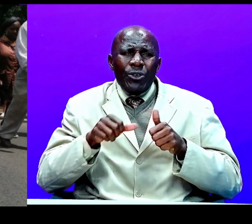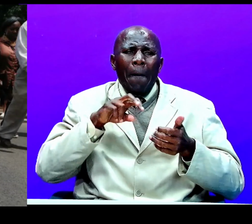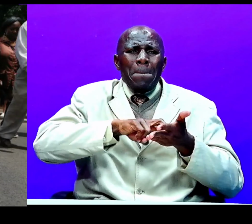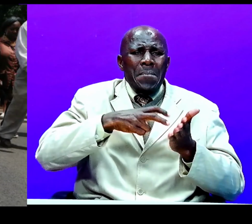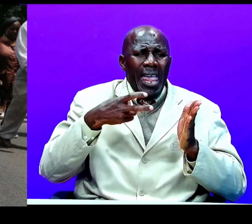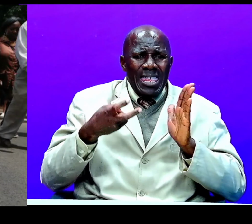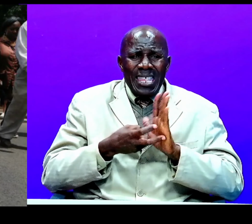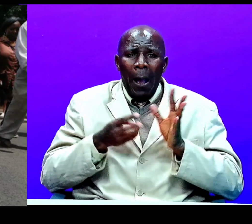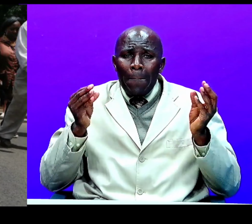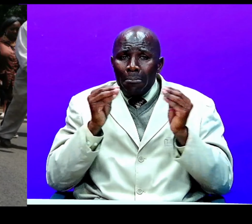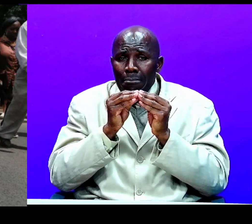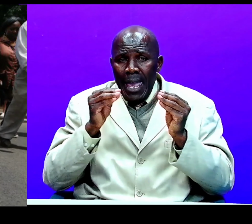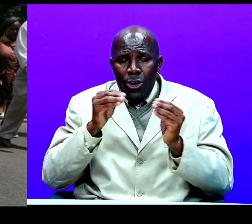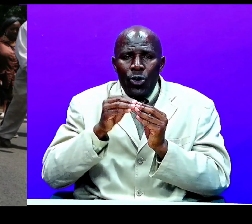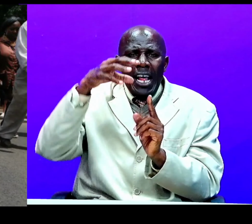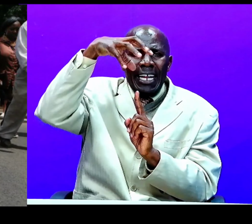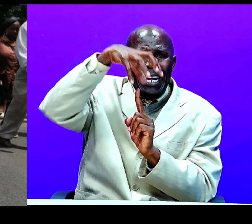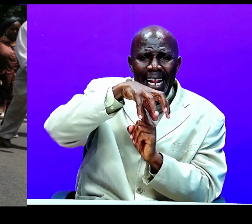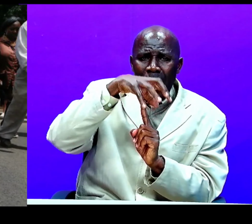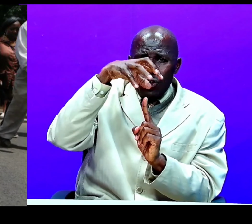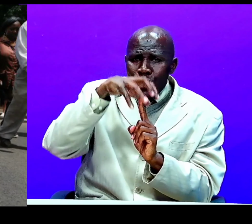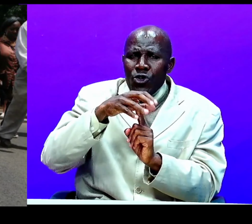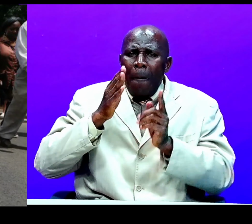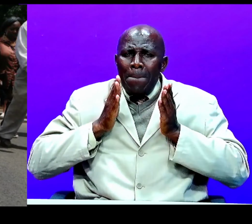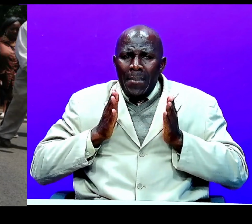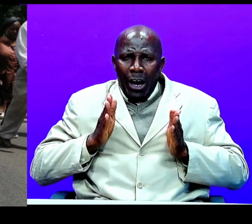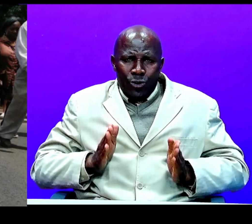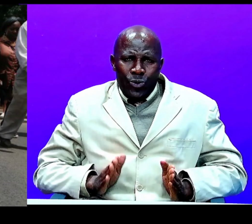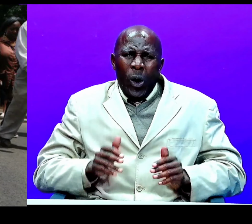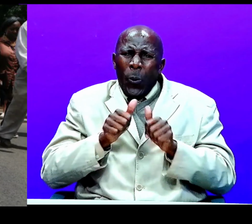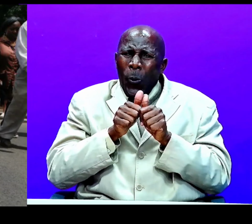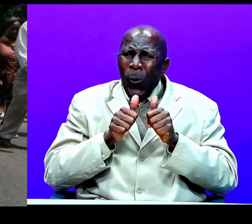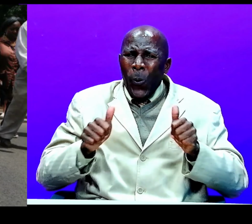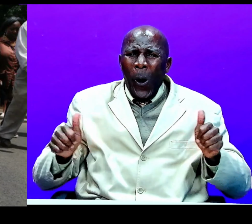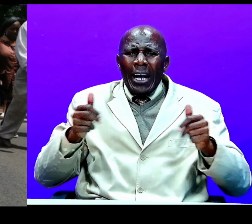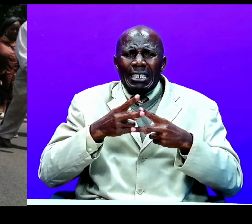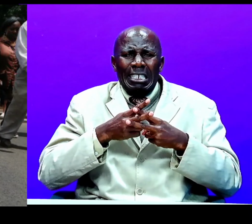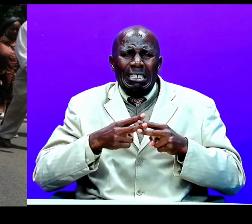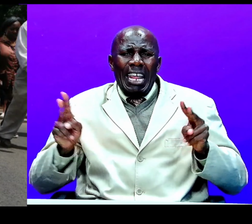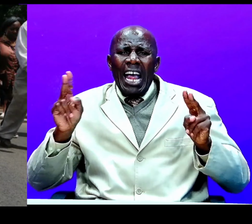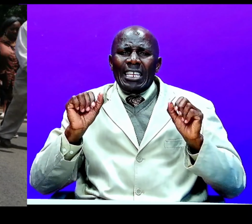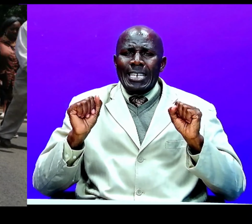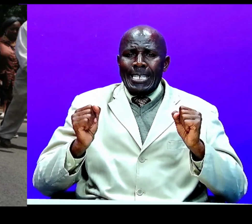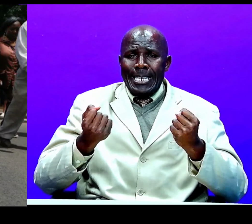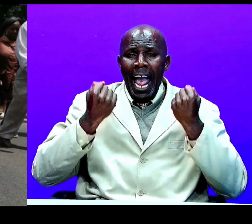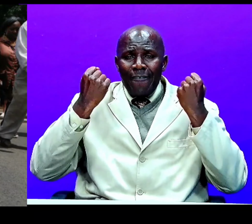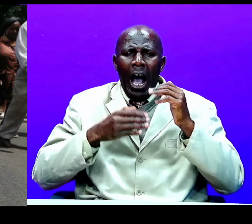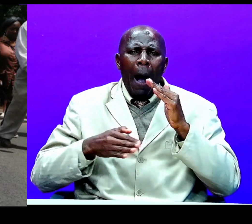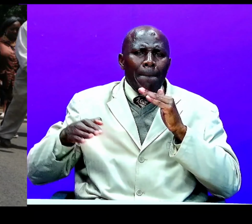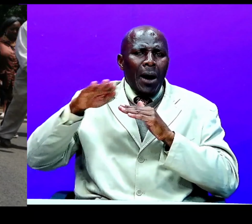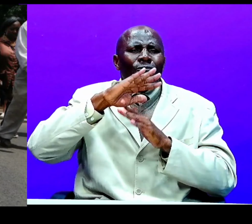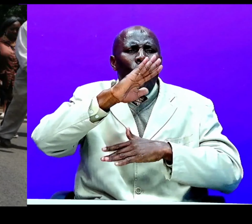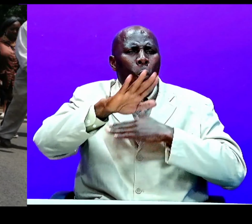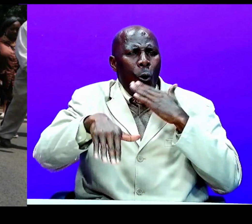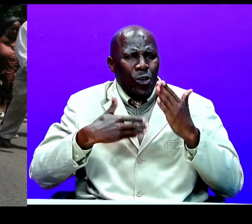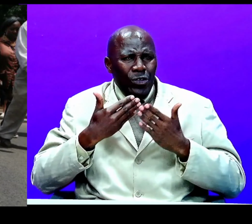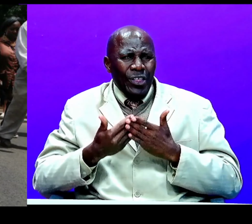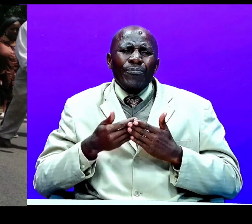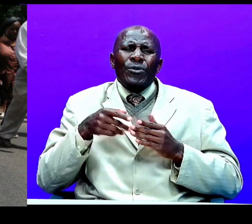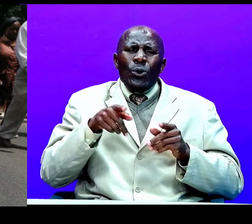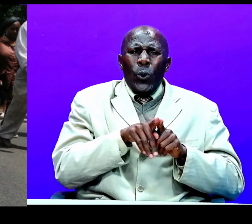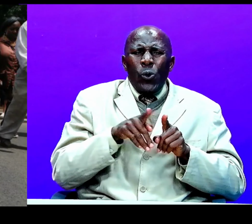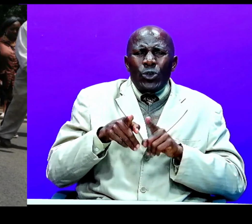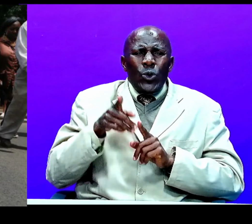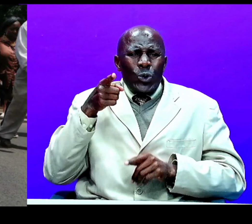meaningful engagement that champions person well-being and safety above all. Now, as you navigate